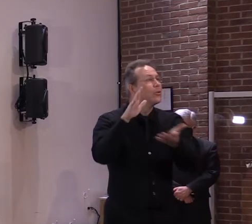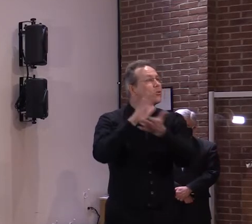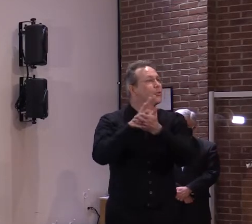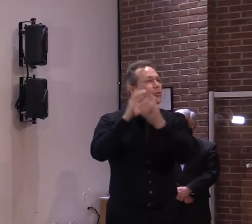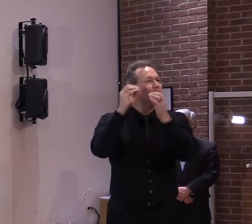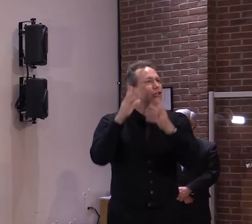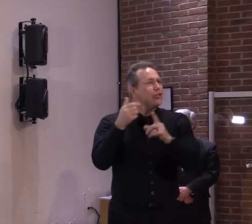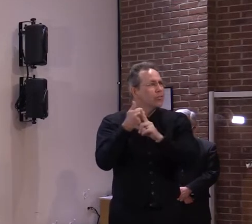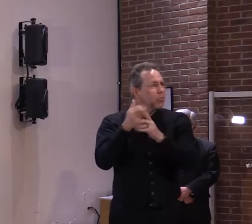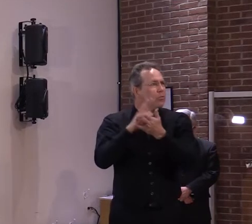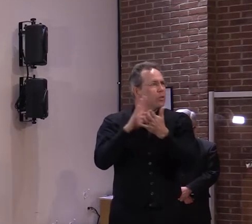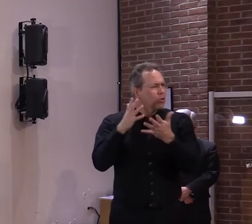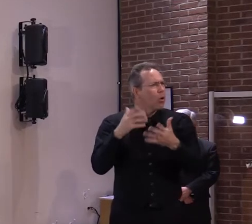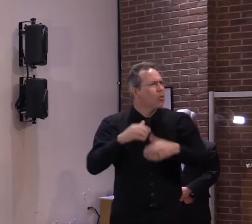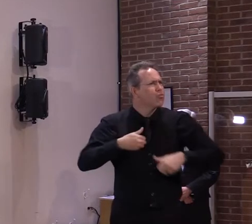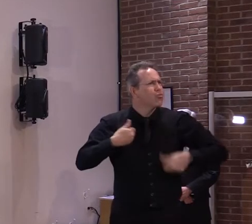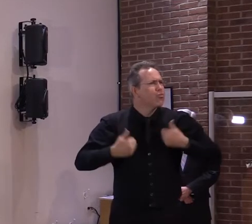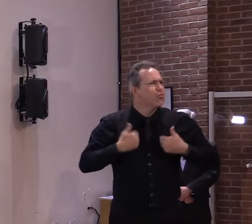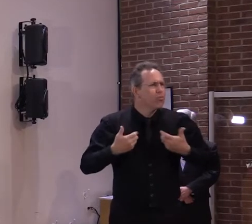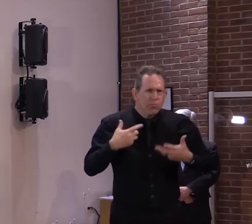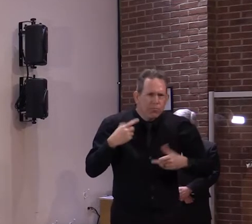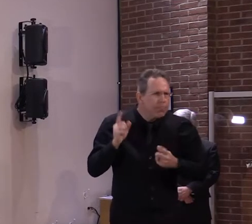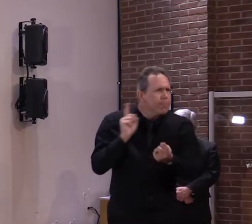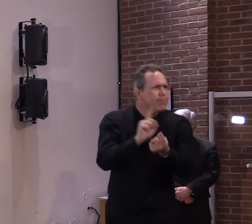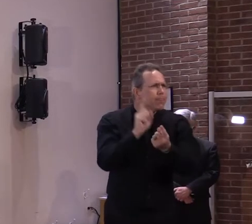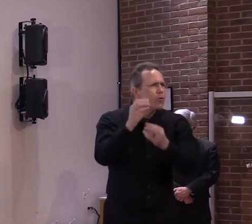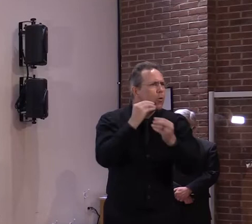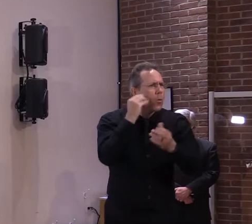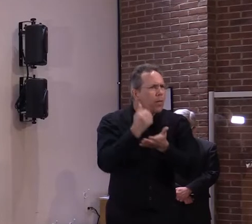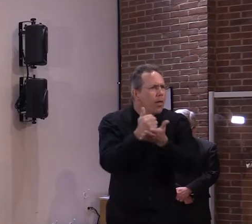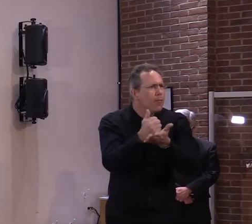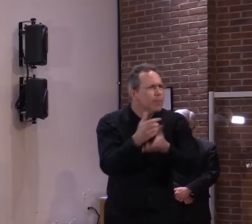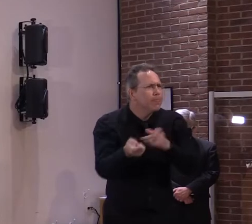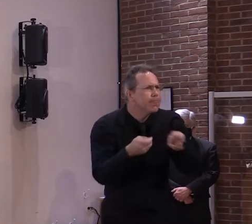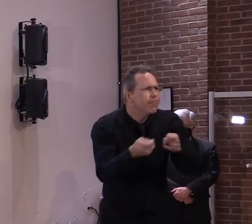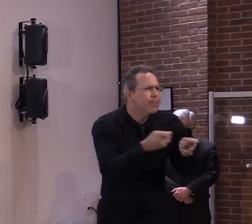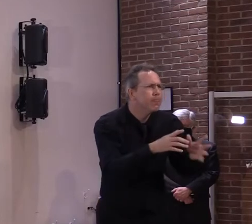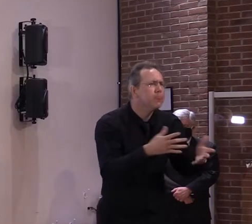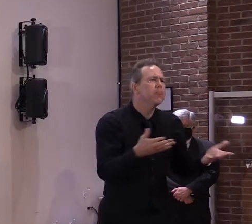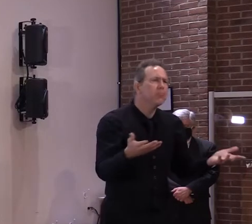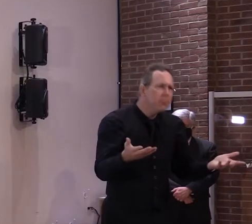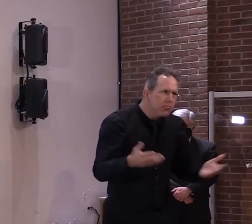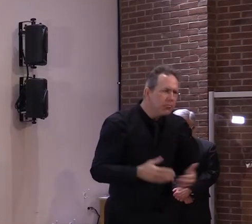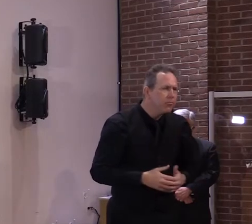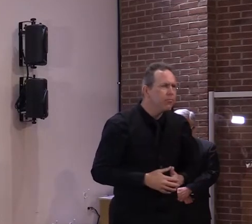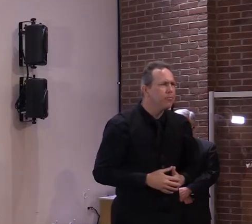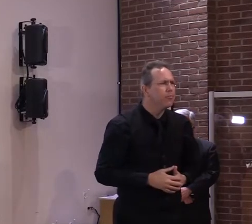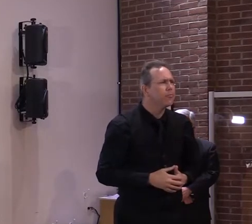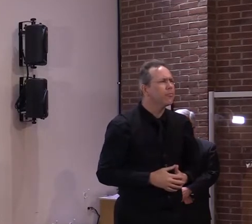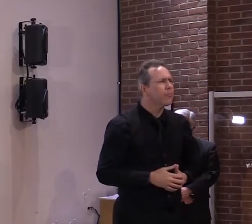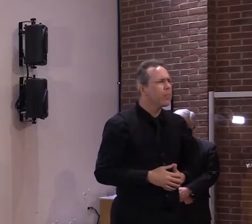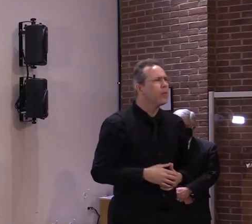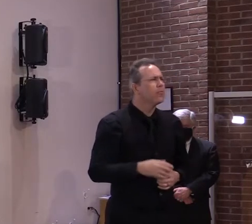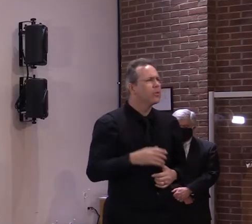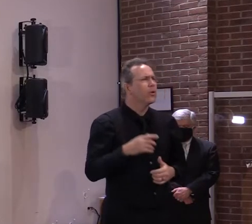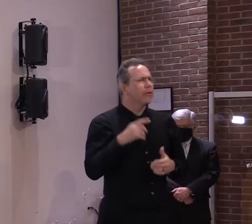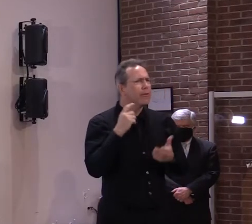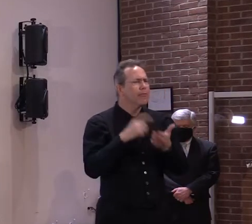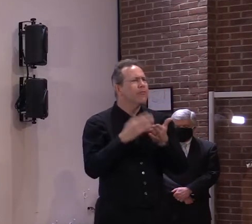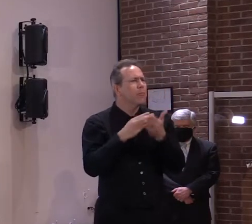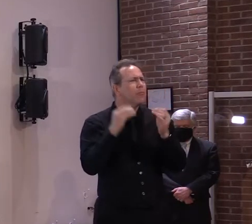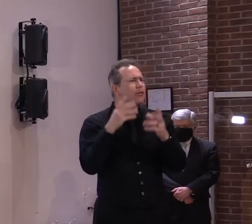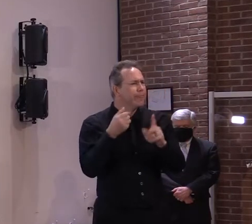classes. I believe a return to a pre-pandemic life, which